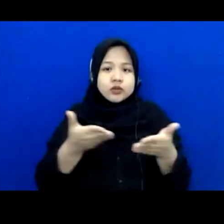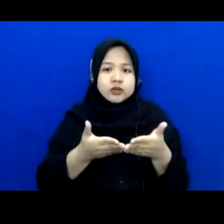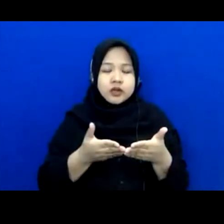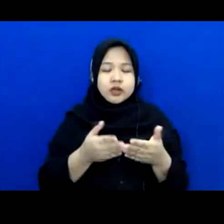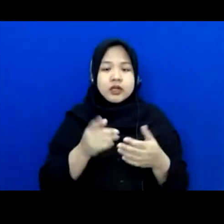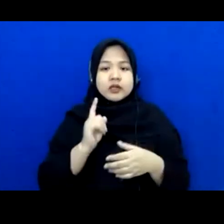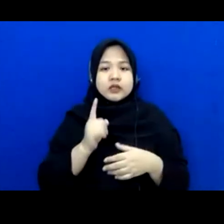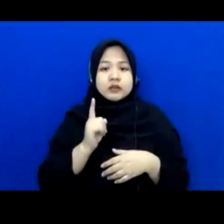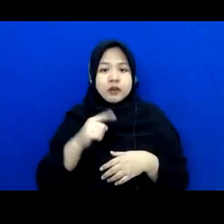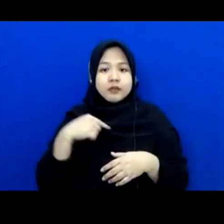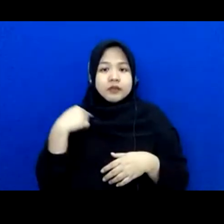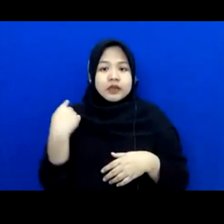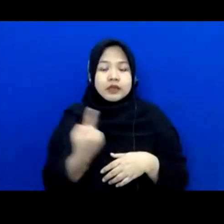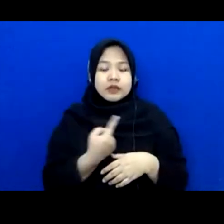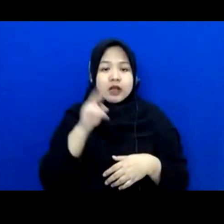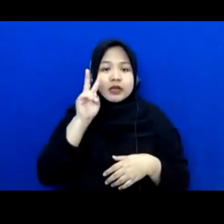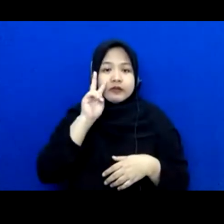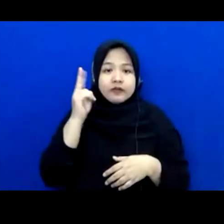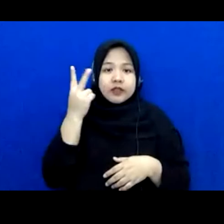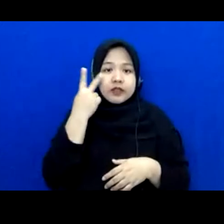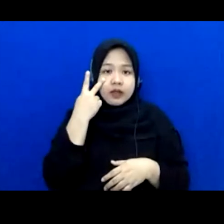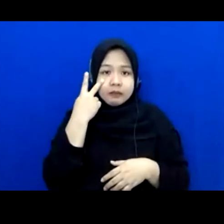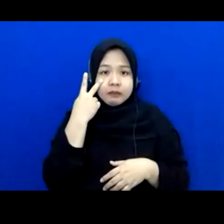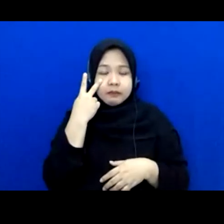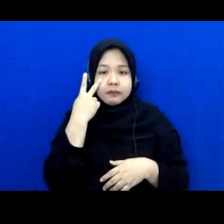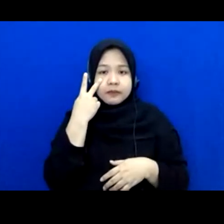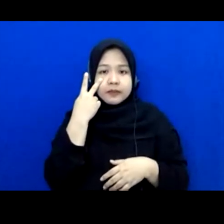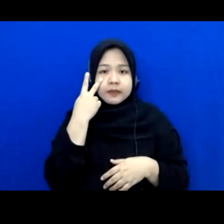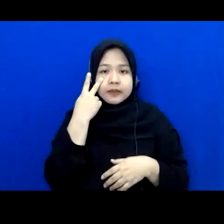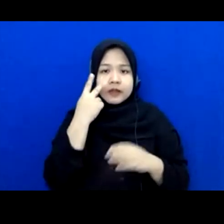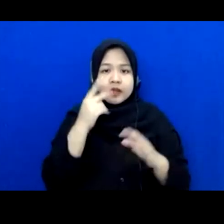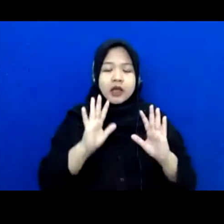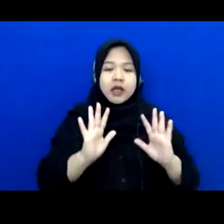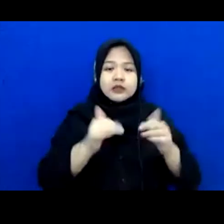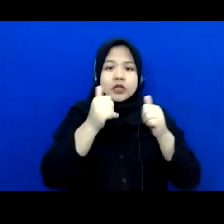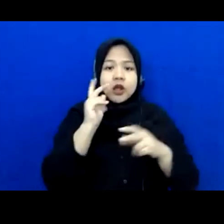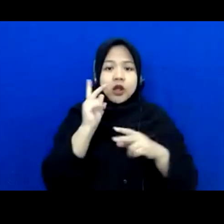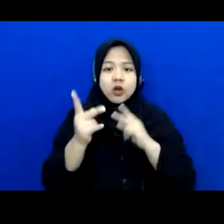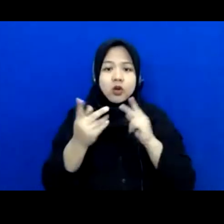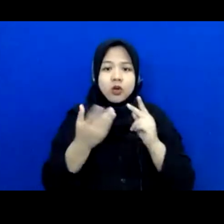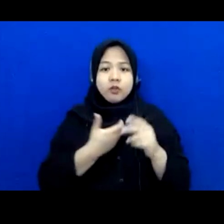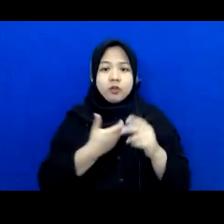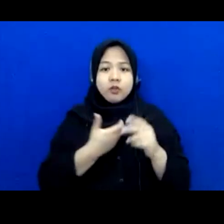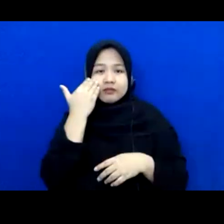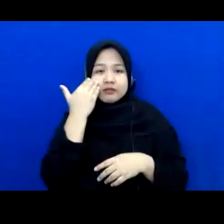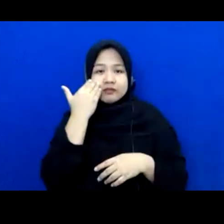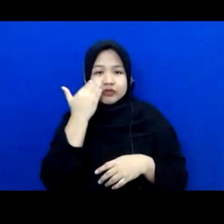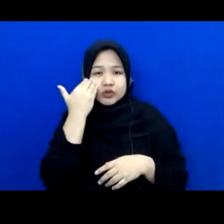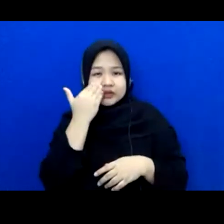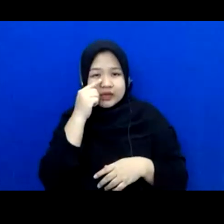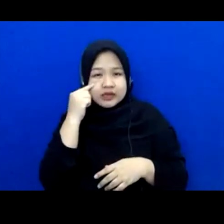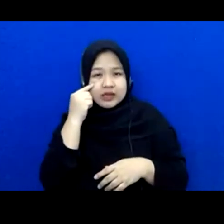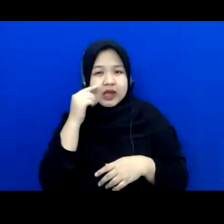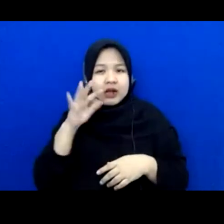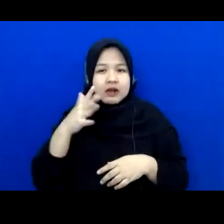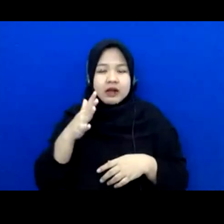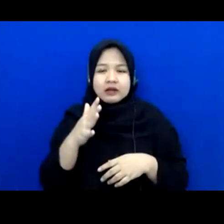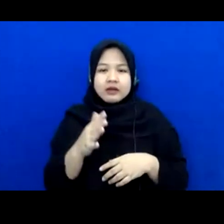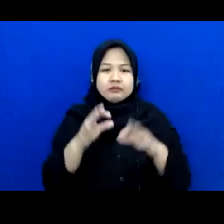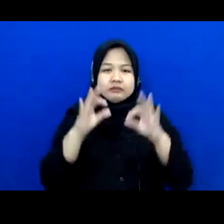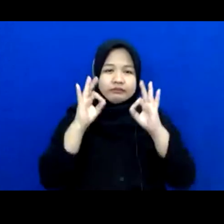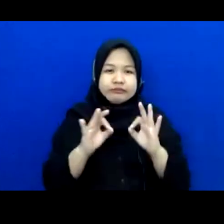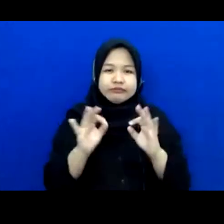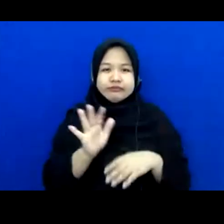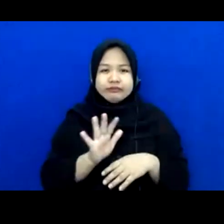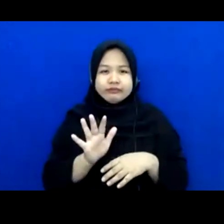So in Vietnam, the outcome when you go for cataract surgery is sometimes not great. And